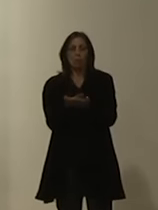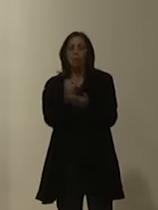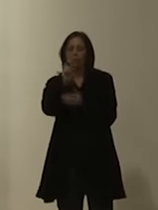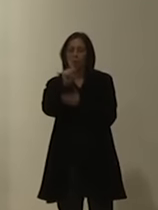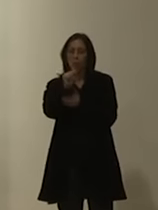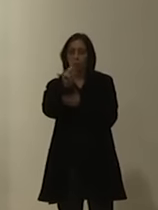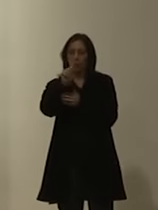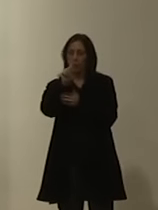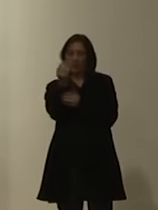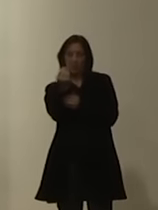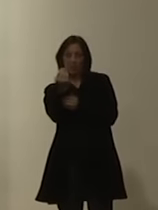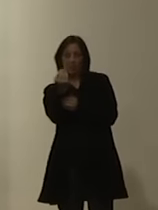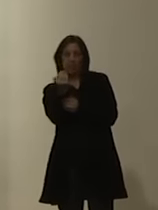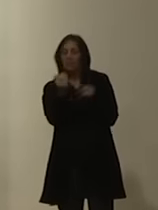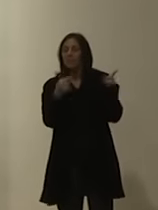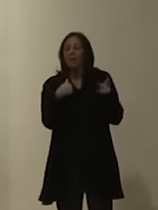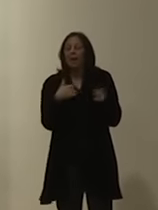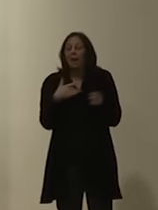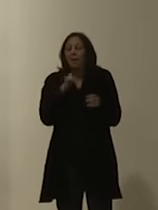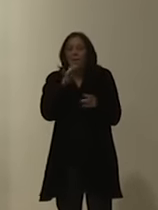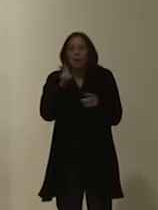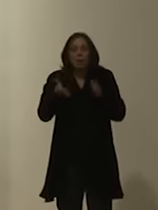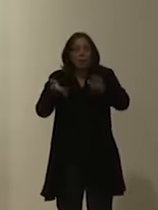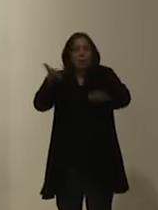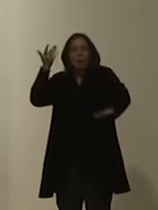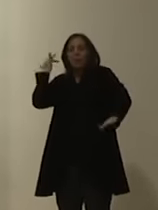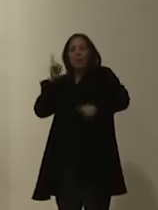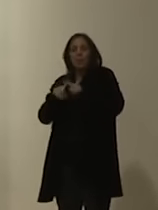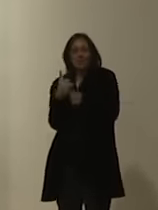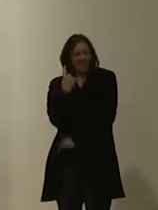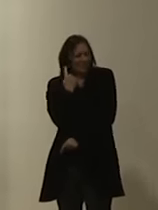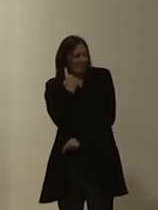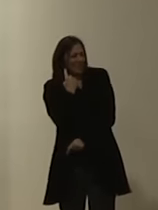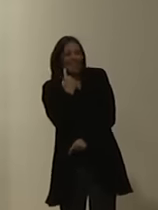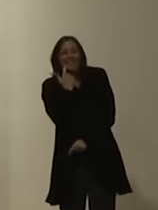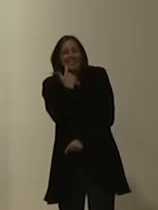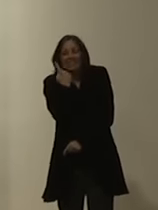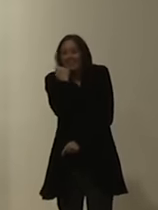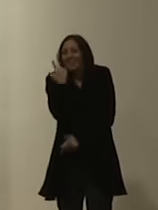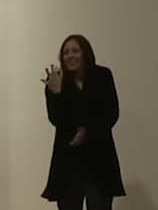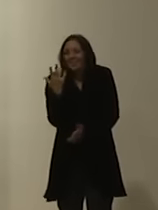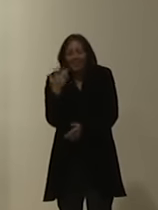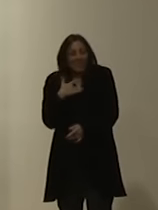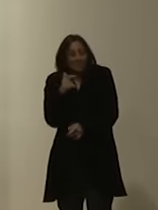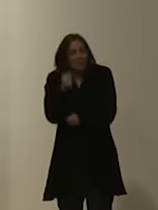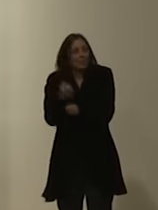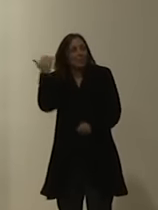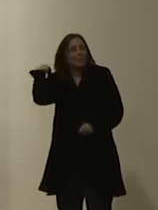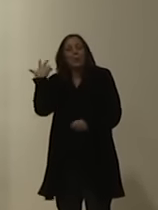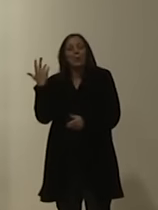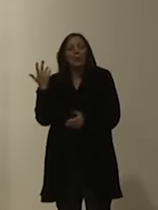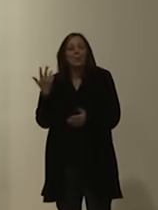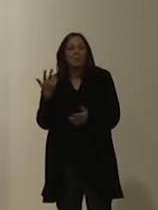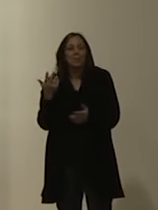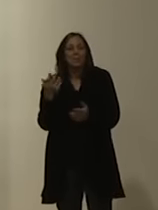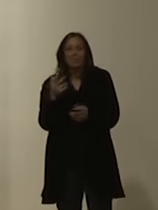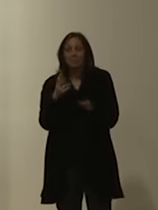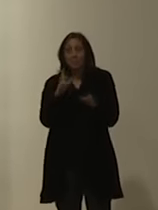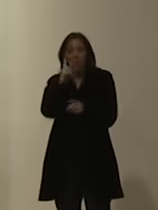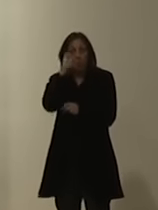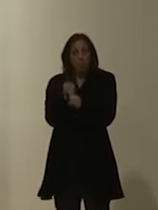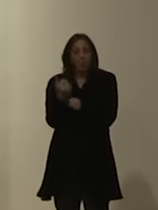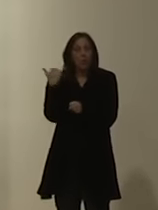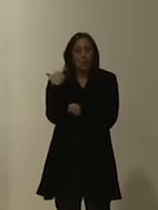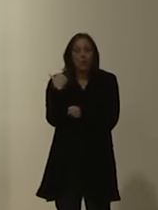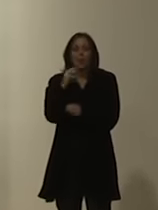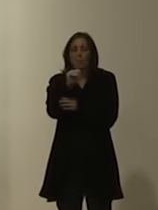like 10 years ago for me, by the way. 10 years, 15, 20 years. And it was a year ago today that Martin Salia fell